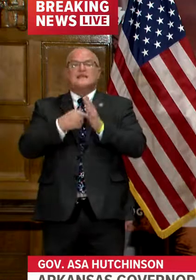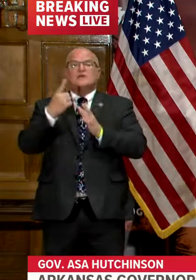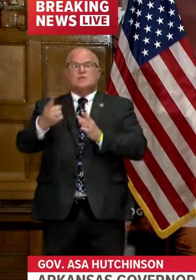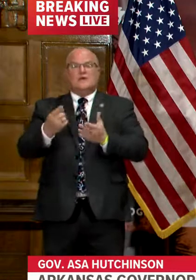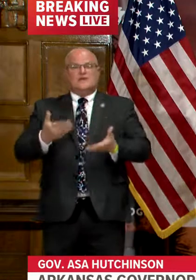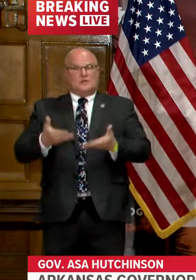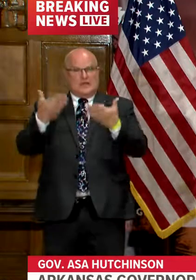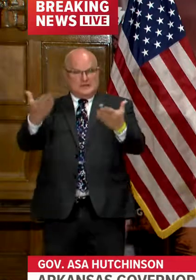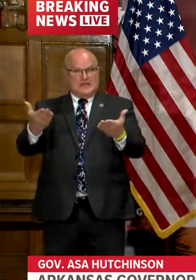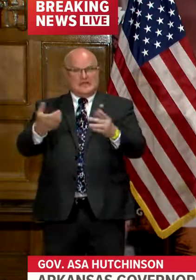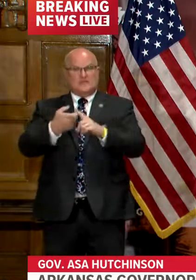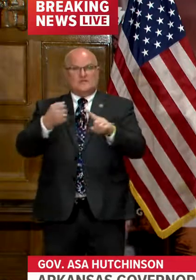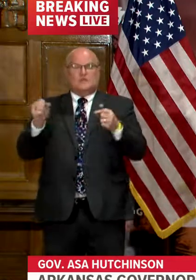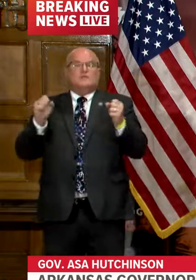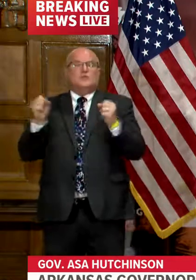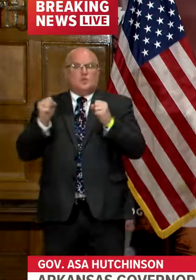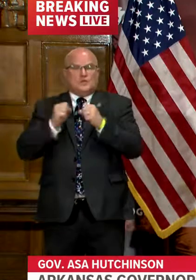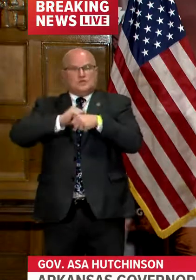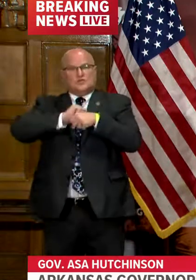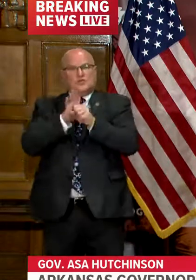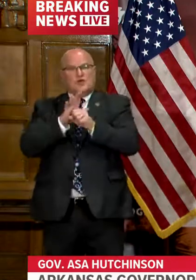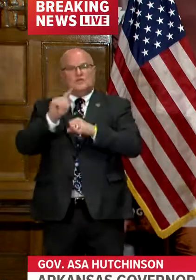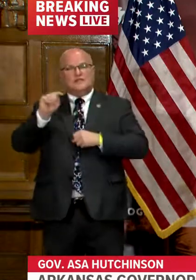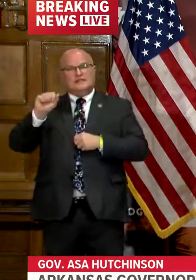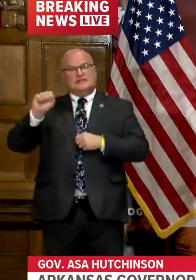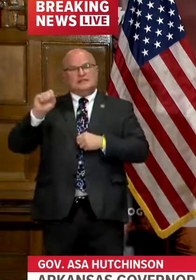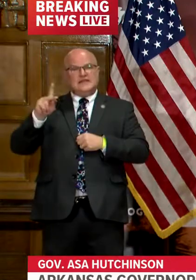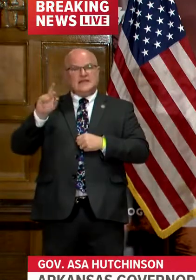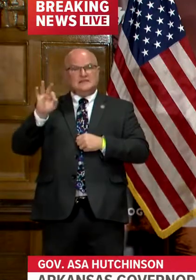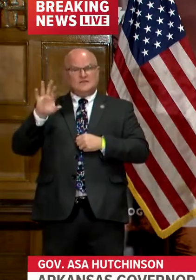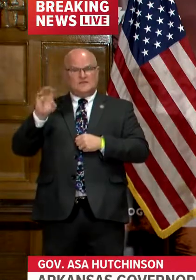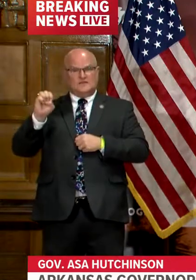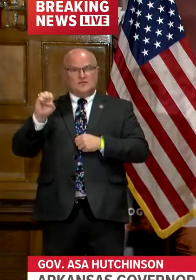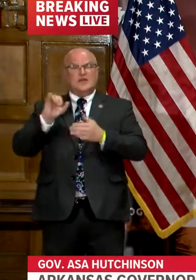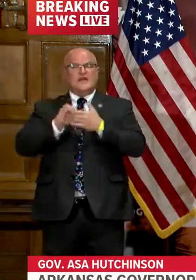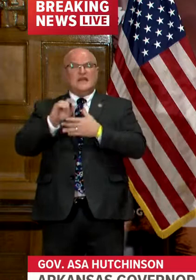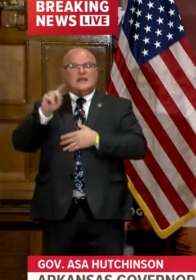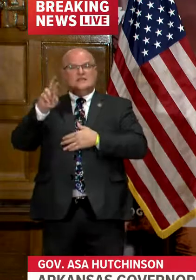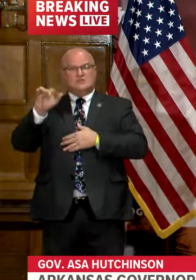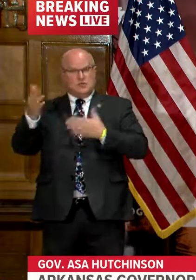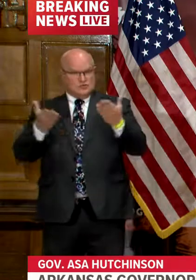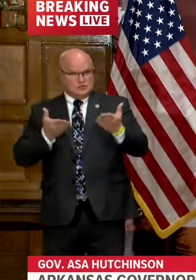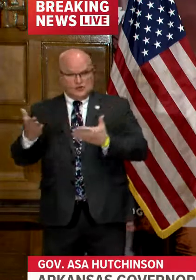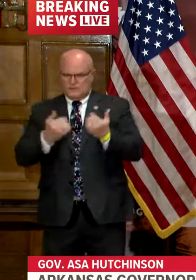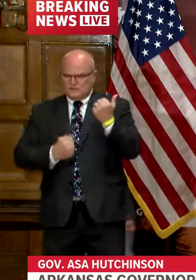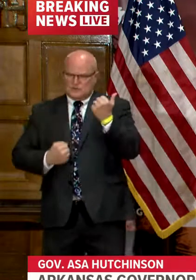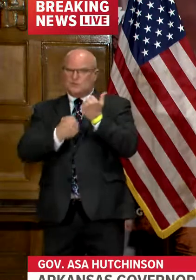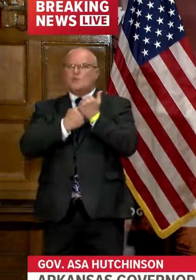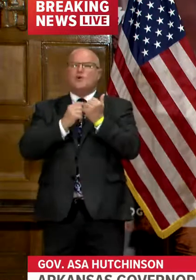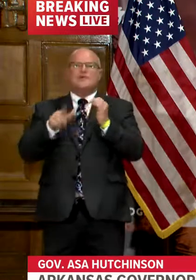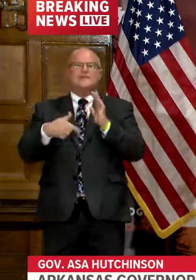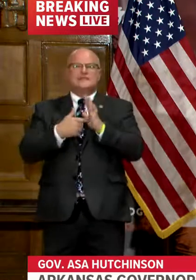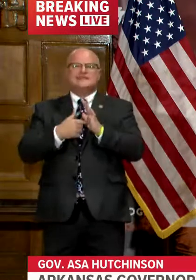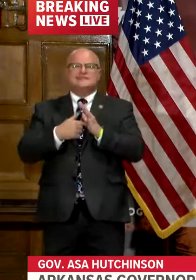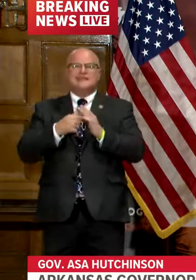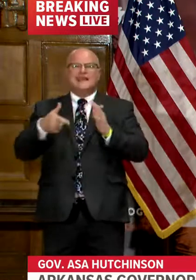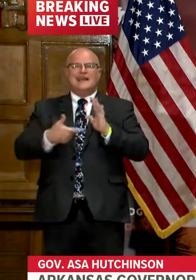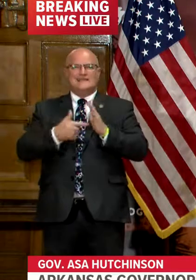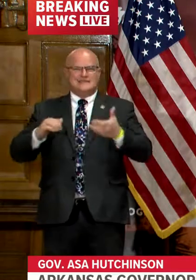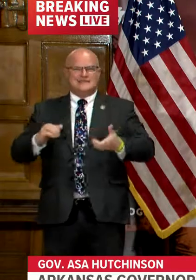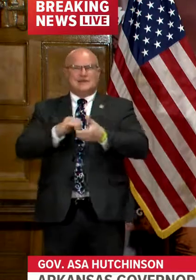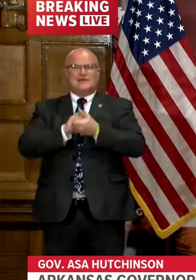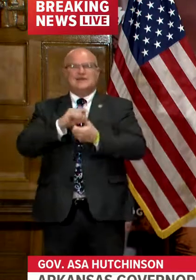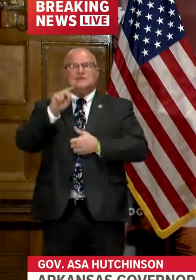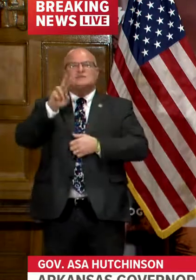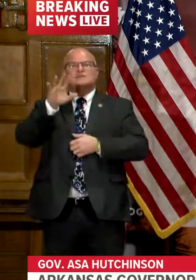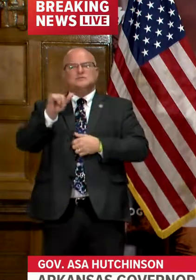one of the recommendations of our Winter COVID Task Force that Troy serves on. They all support this and this partnership.